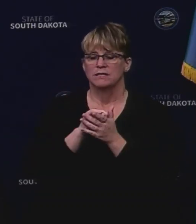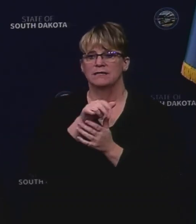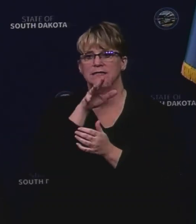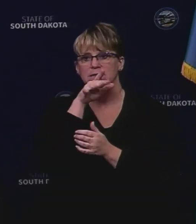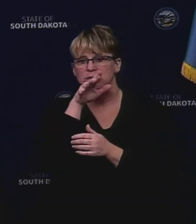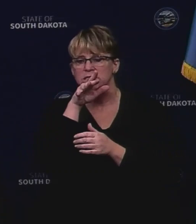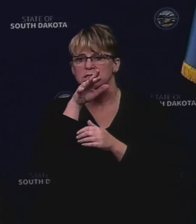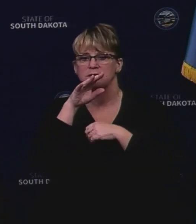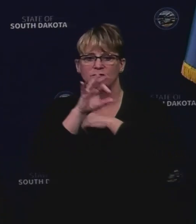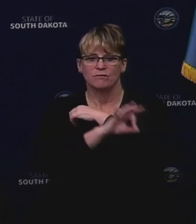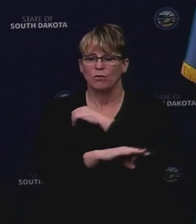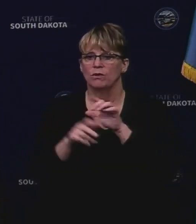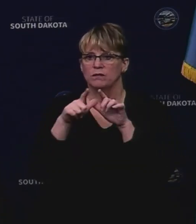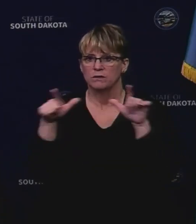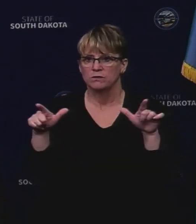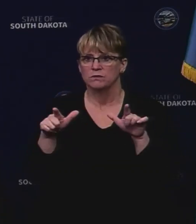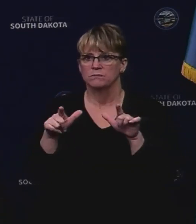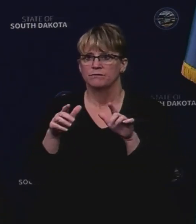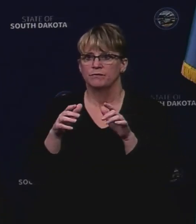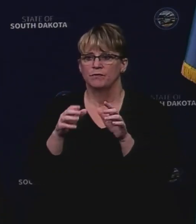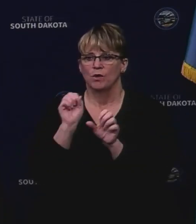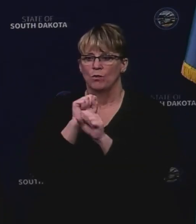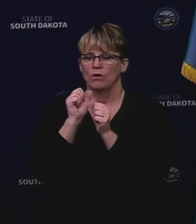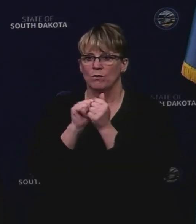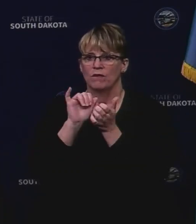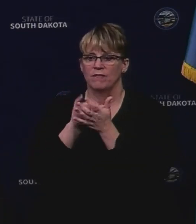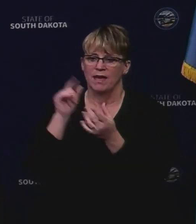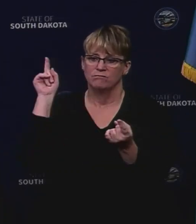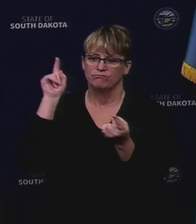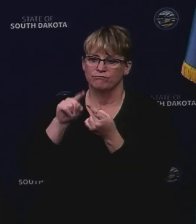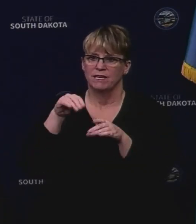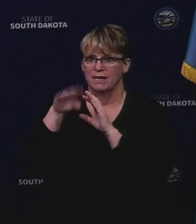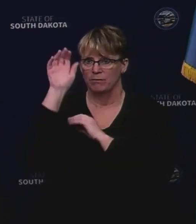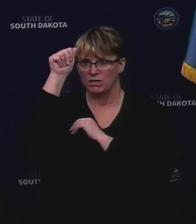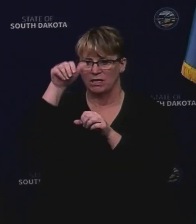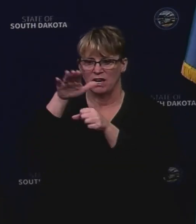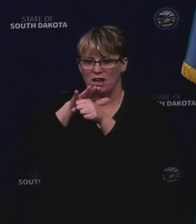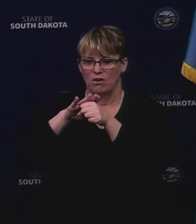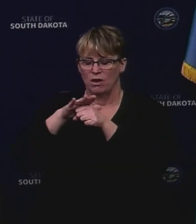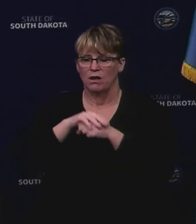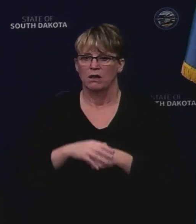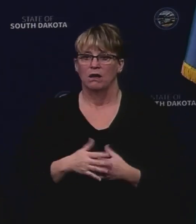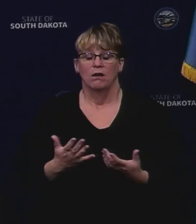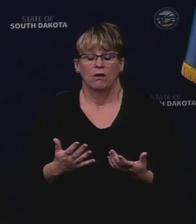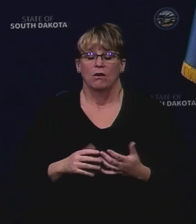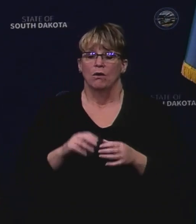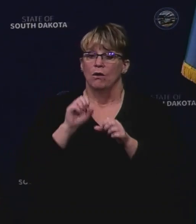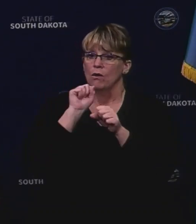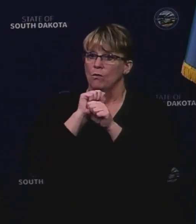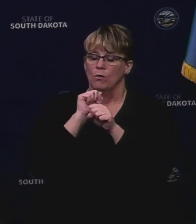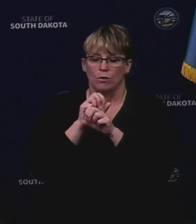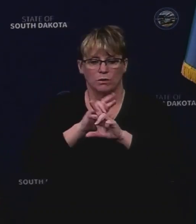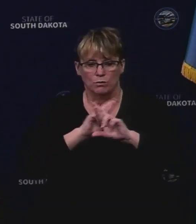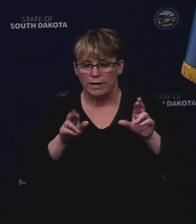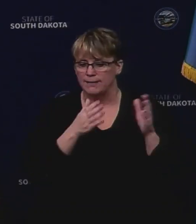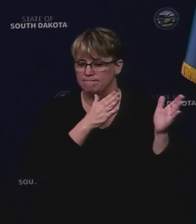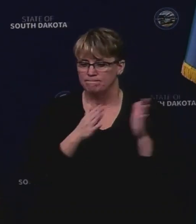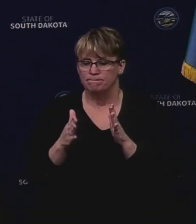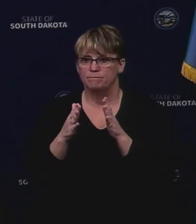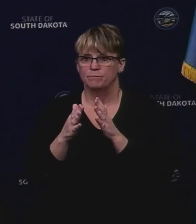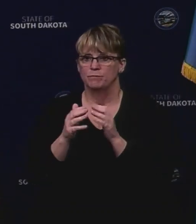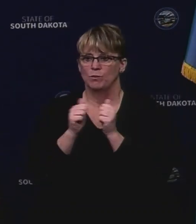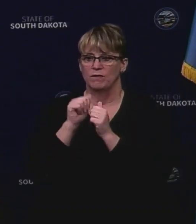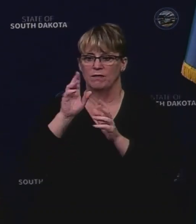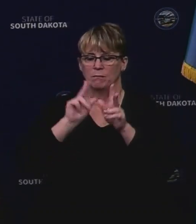speak, and just working on those community mitigation strategies there. So we are working very proactively with the folks,